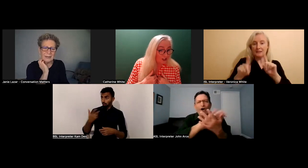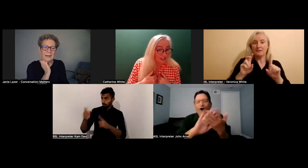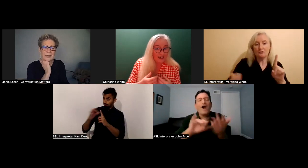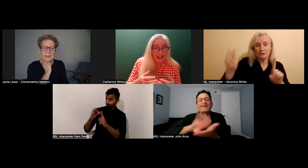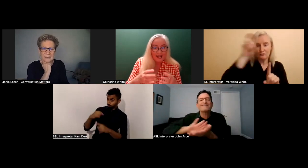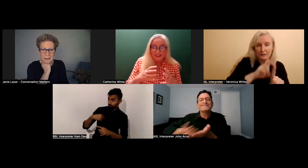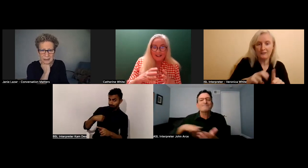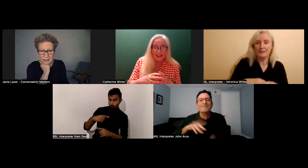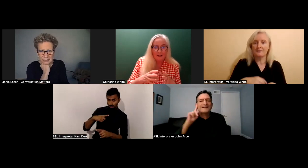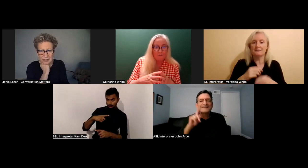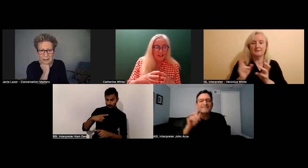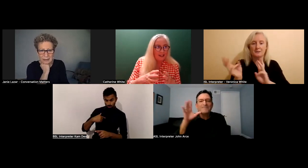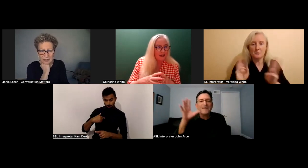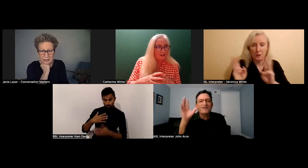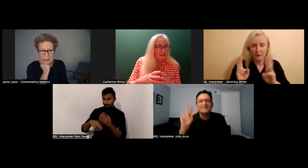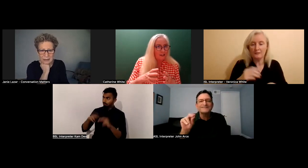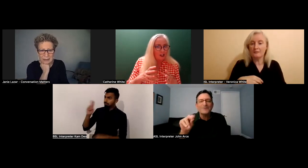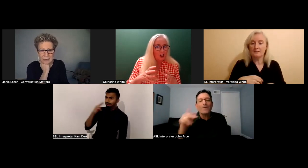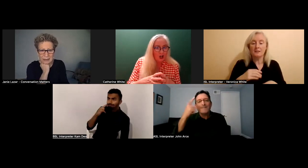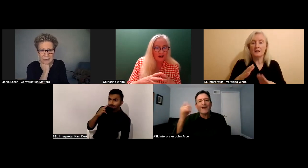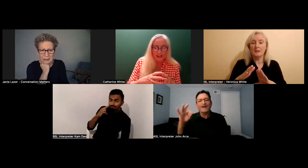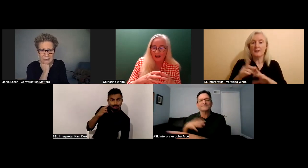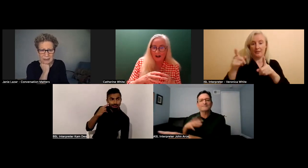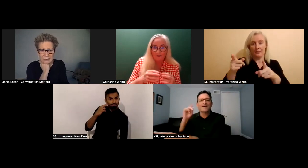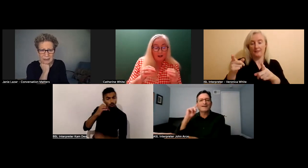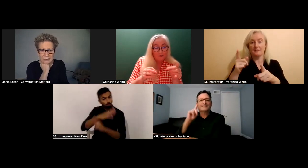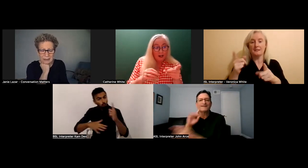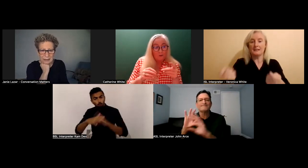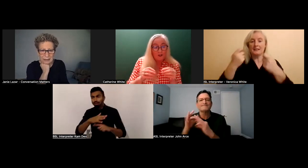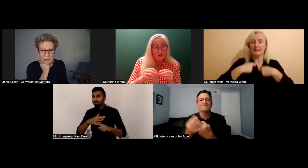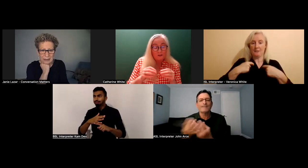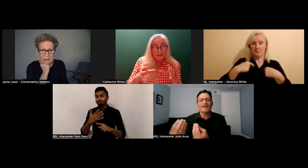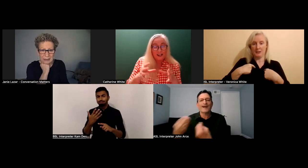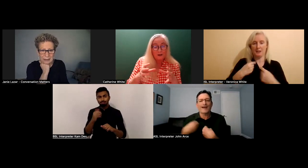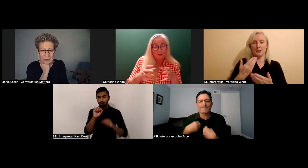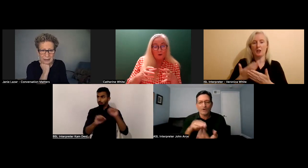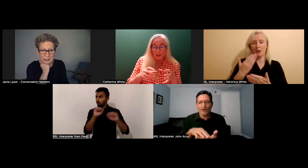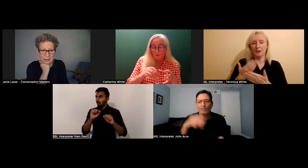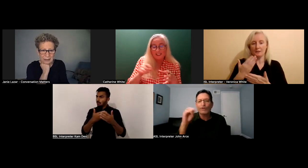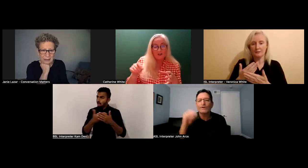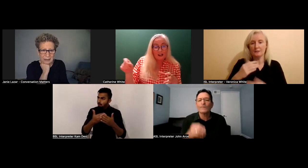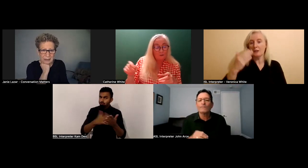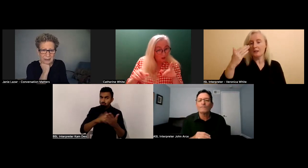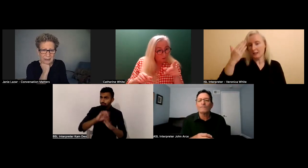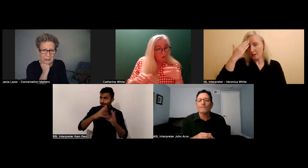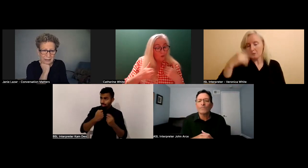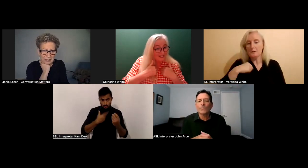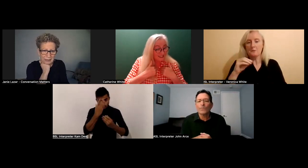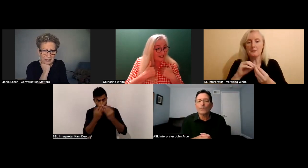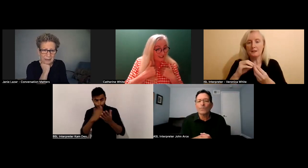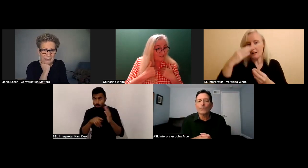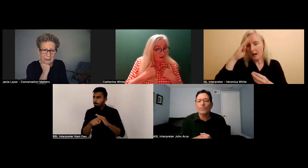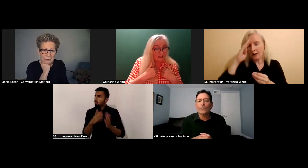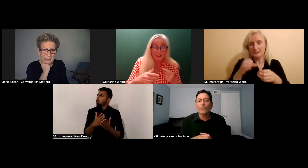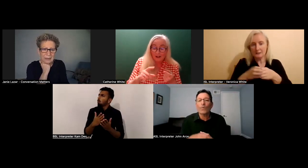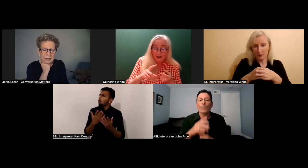deaf community that gave me that learning of. Now, we talked about Ireland being pro-club, we didn't travel much. We